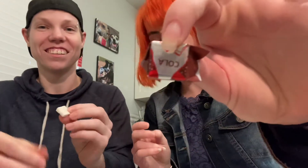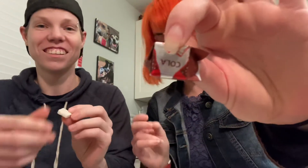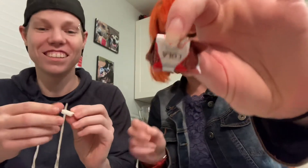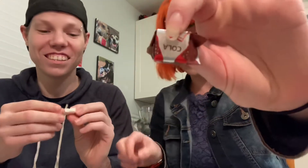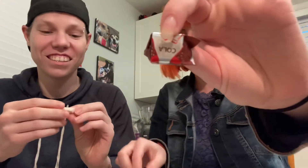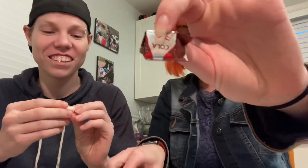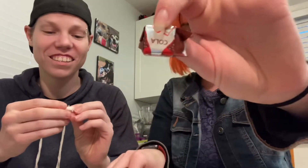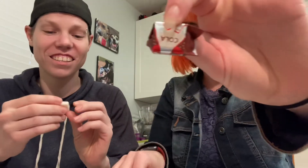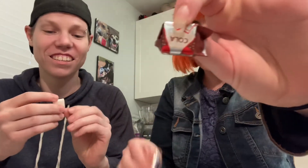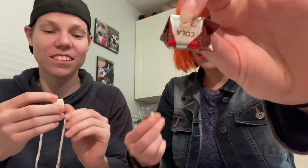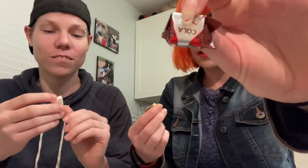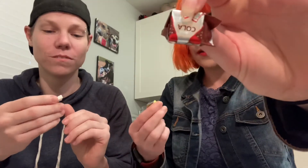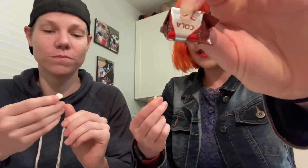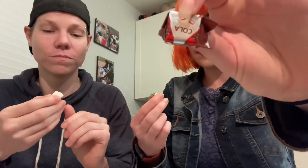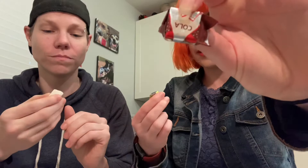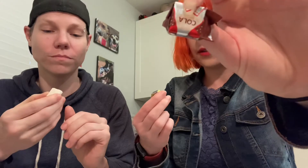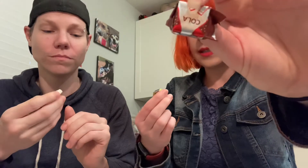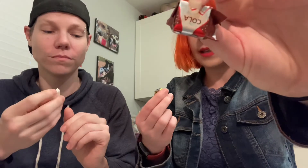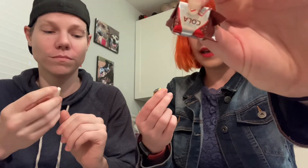cola. This one looks like